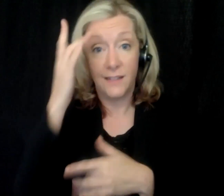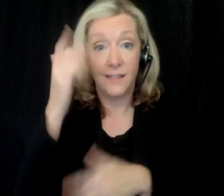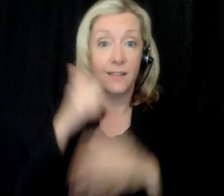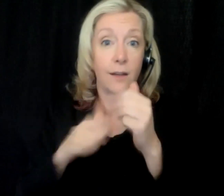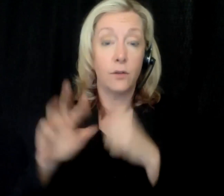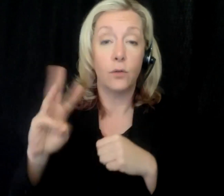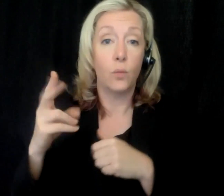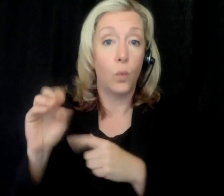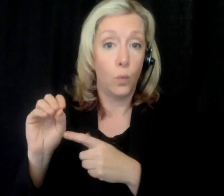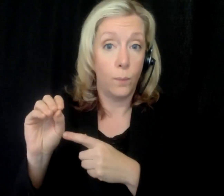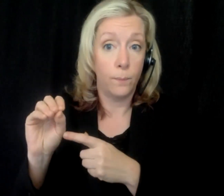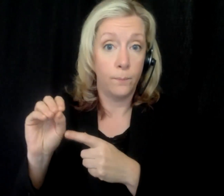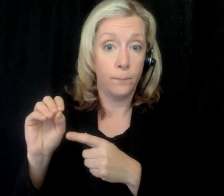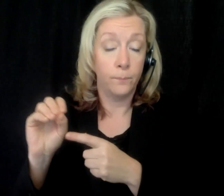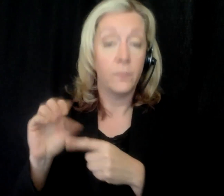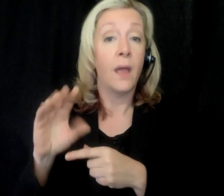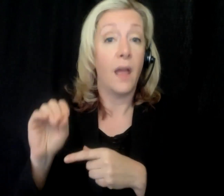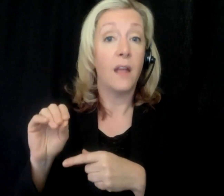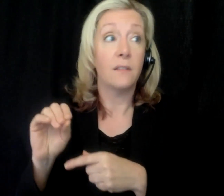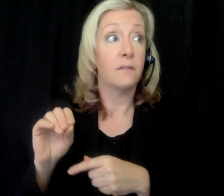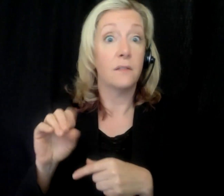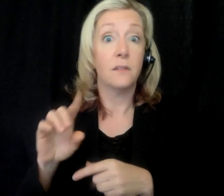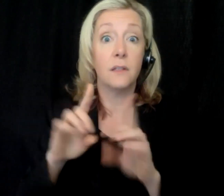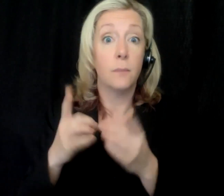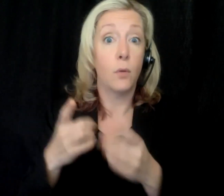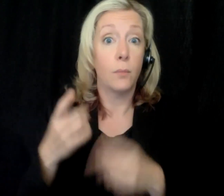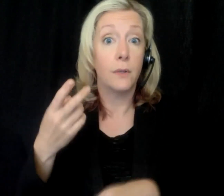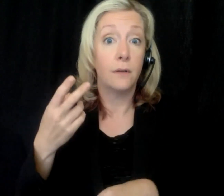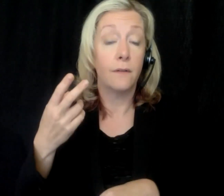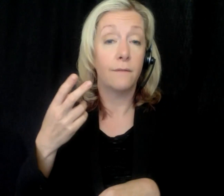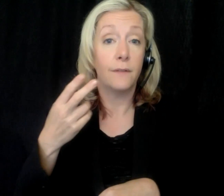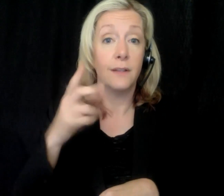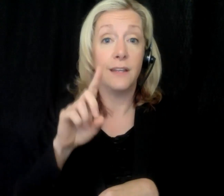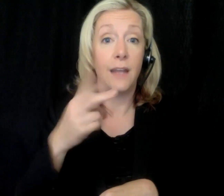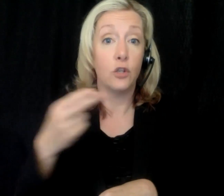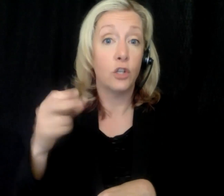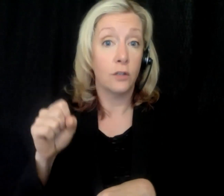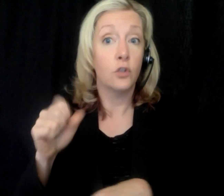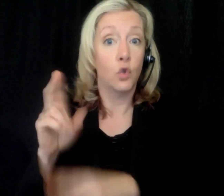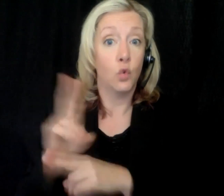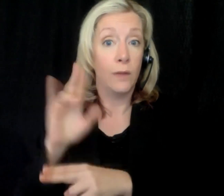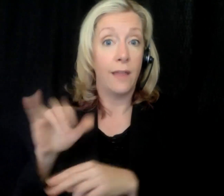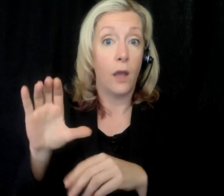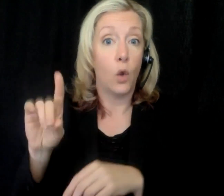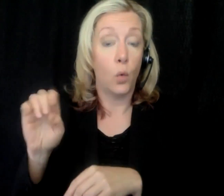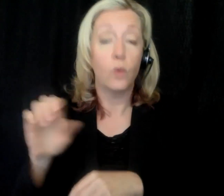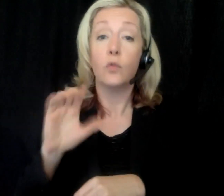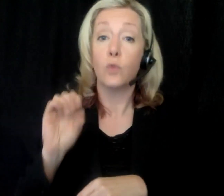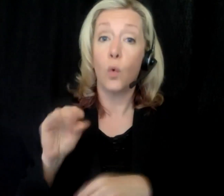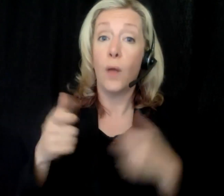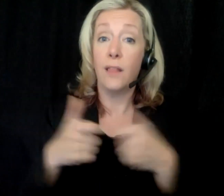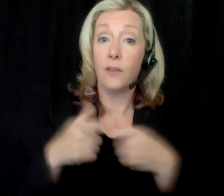by the U.S. Department of Health and Human Services. The W90 code does cover electrical injuries. And then if you add